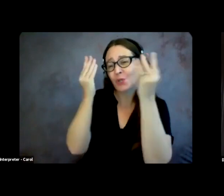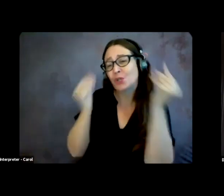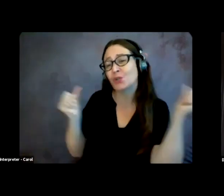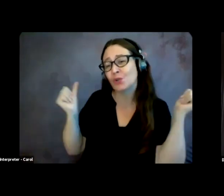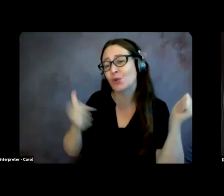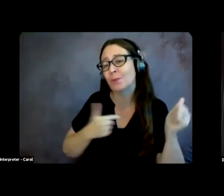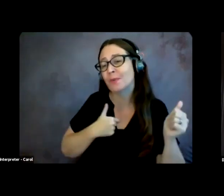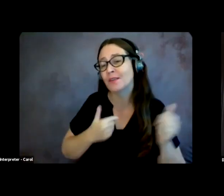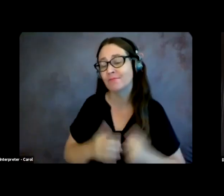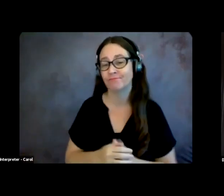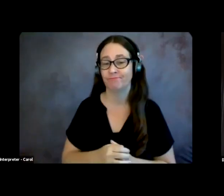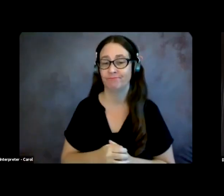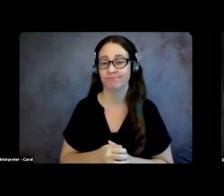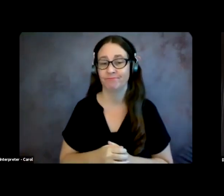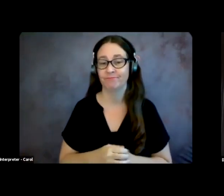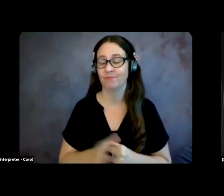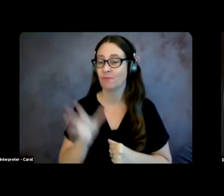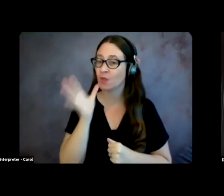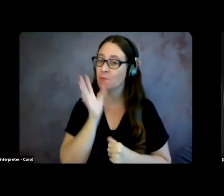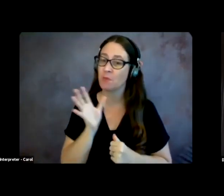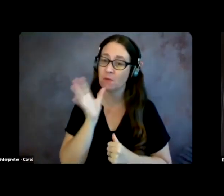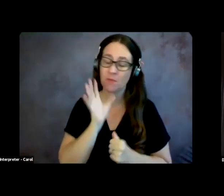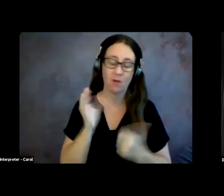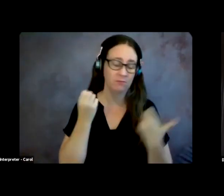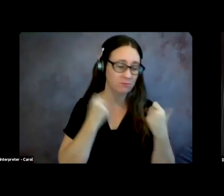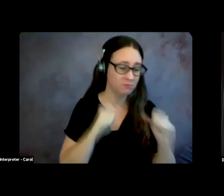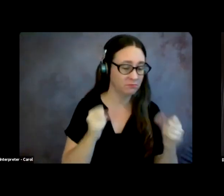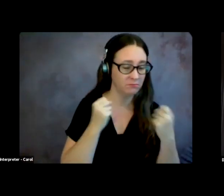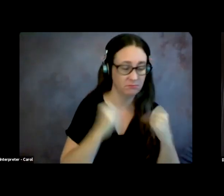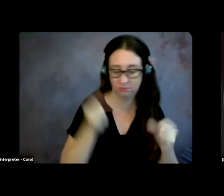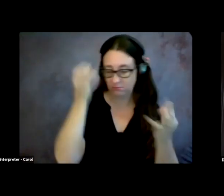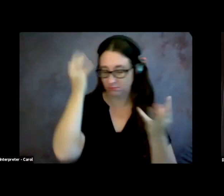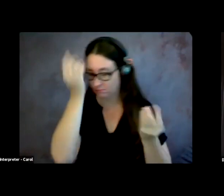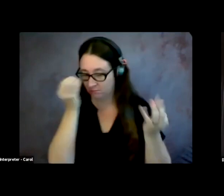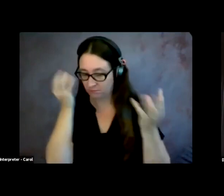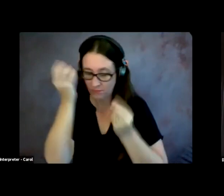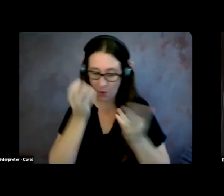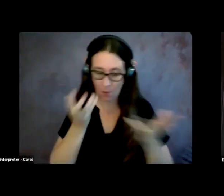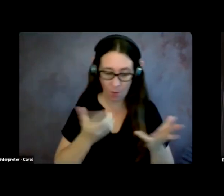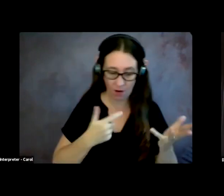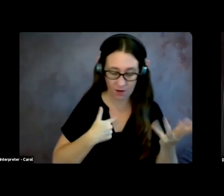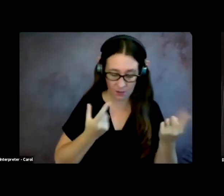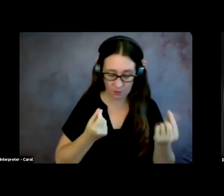My mom wrecked her brain. She was just thinking, you know, what has she done wrong?